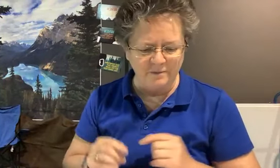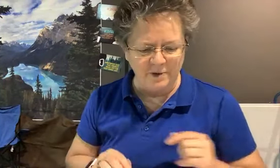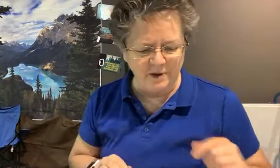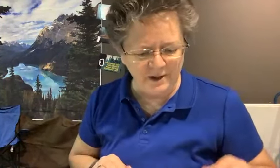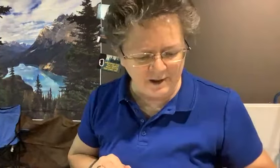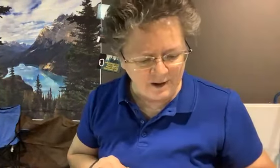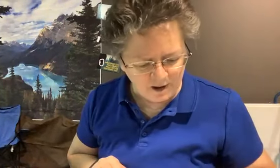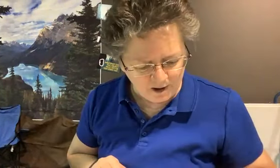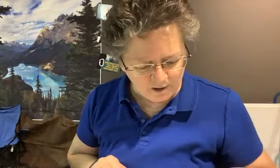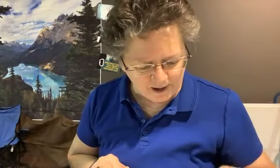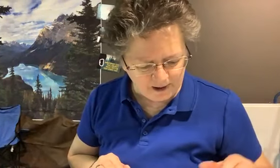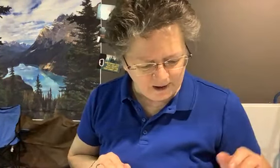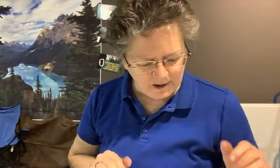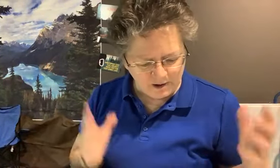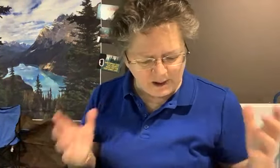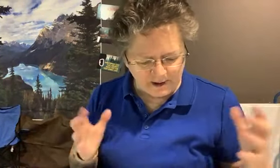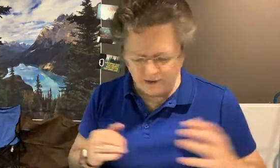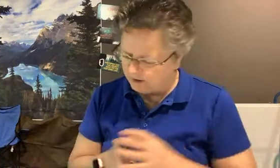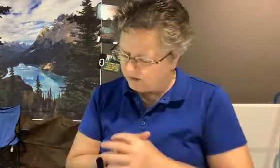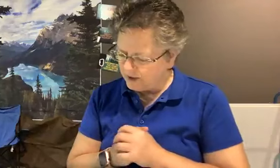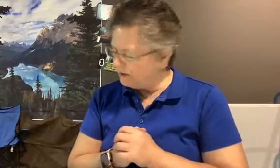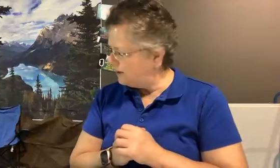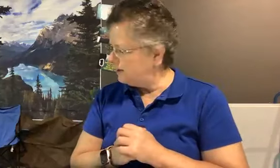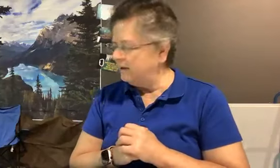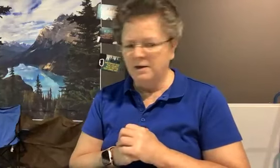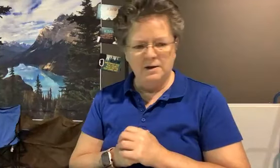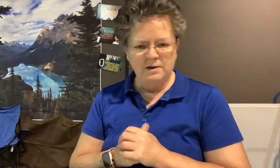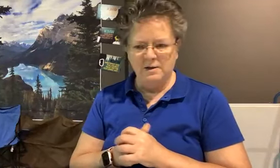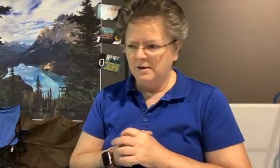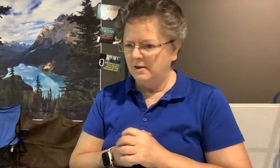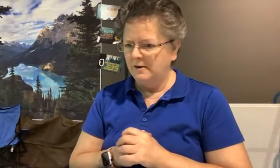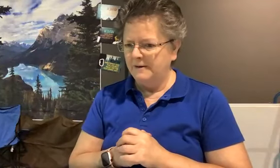muted again. Okay, you guys have any other thoughts on that?